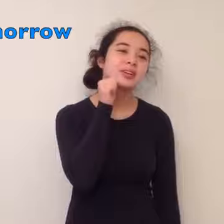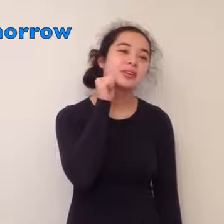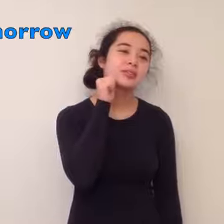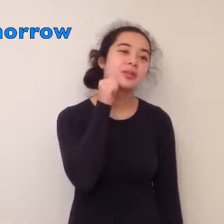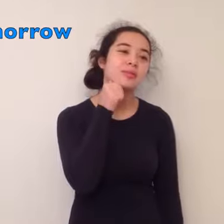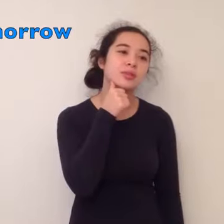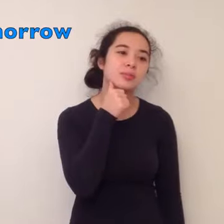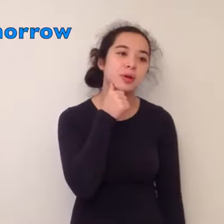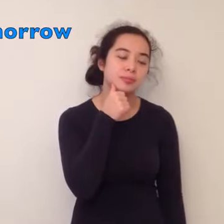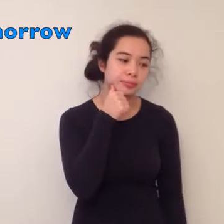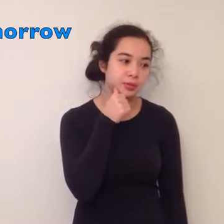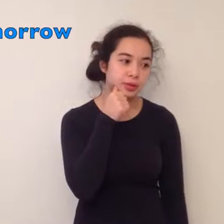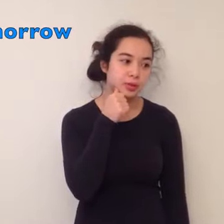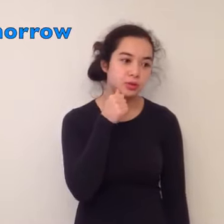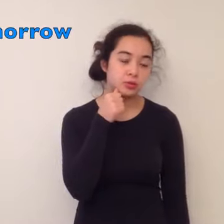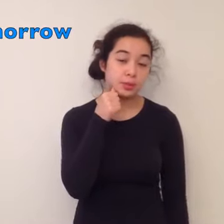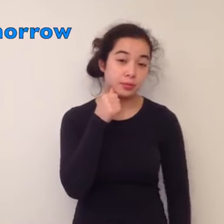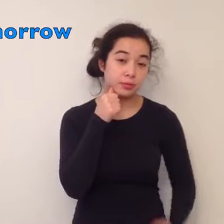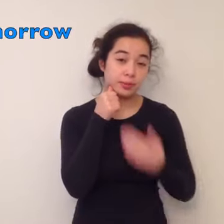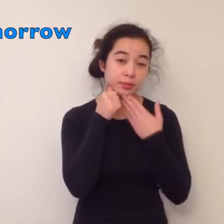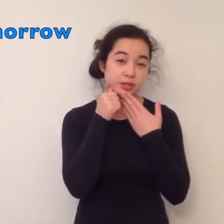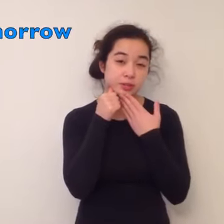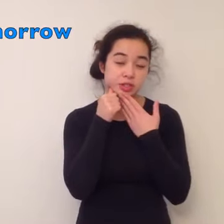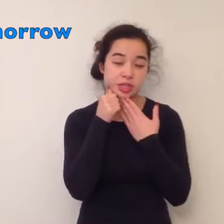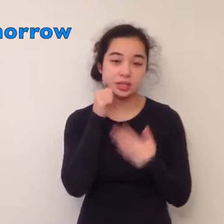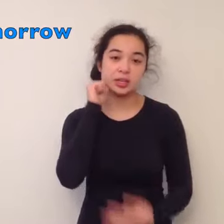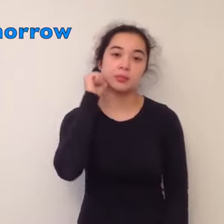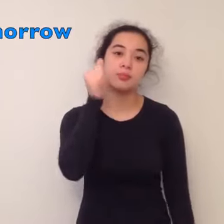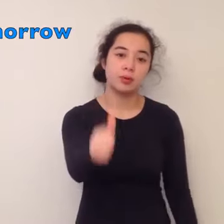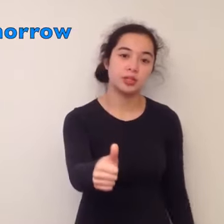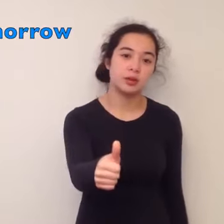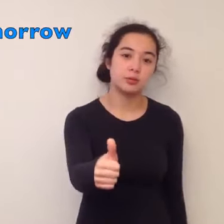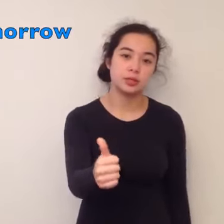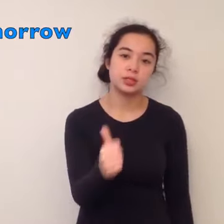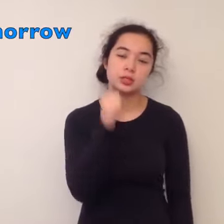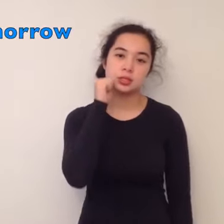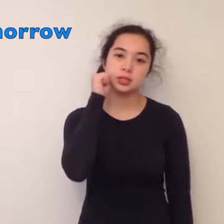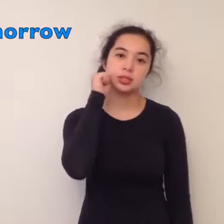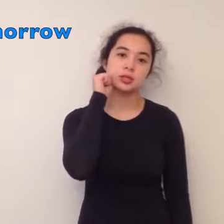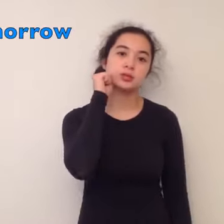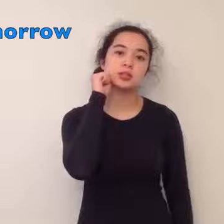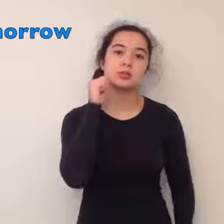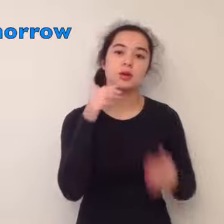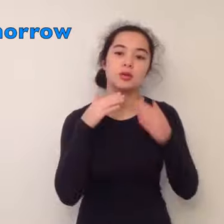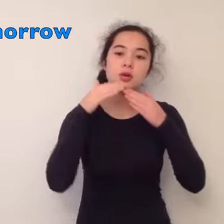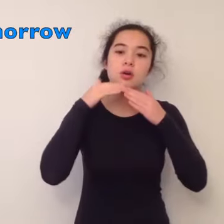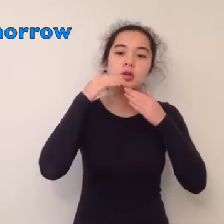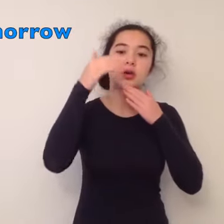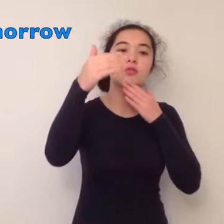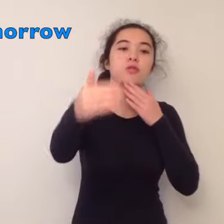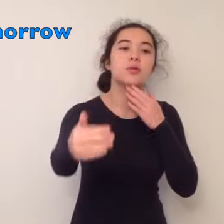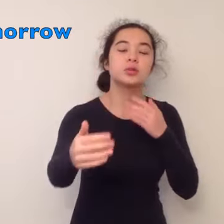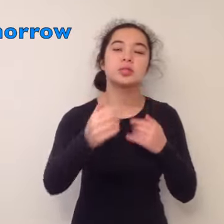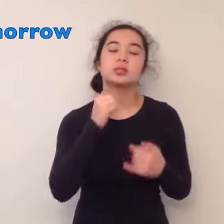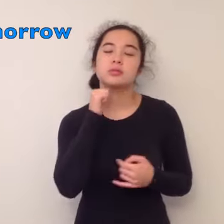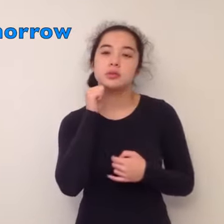go from the to the bit right of your chin and then brush outwards. So as if you're going forward into the